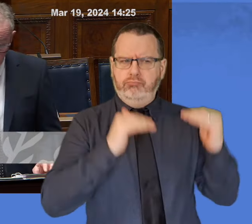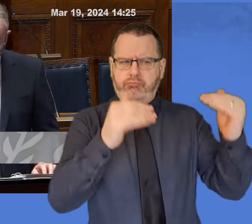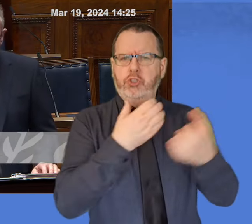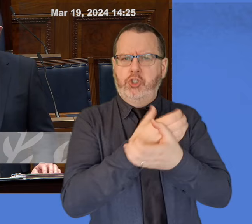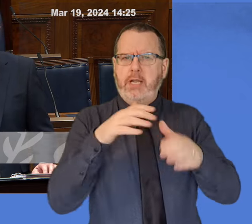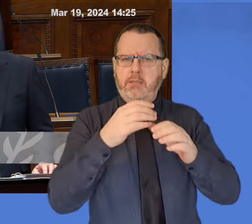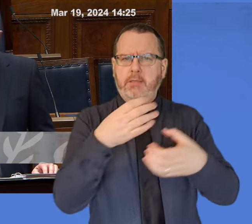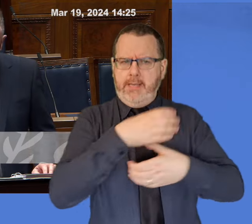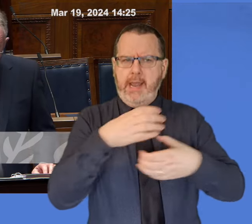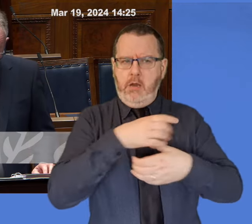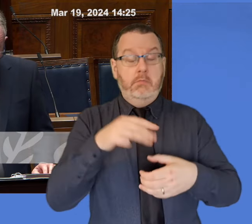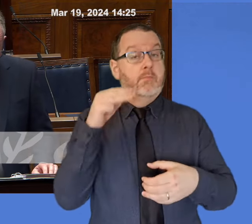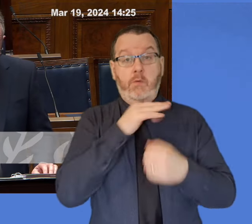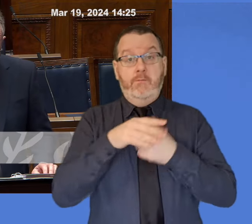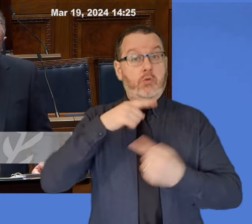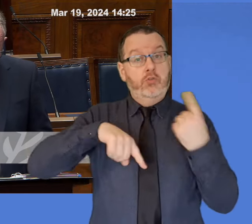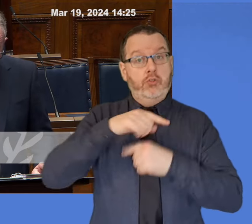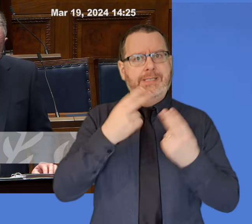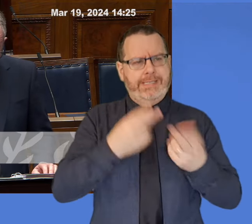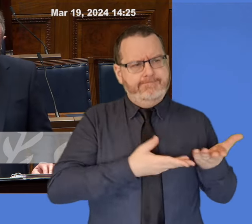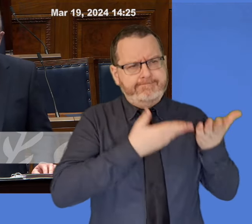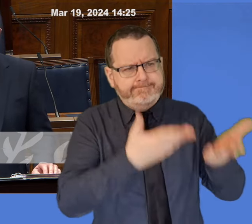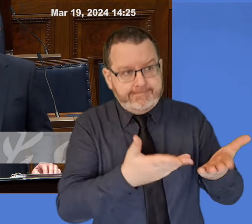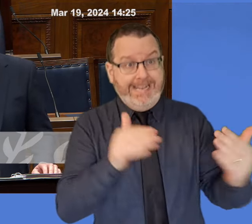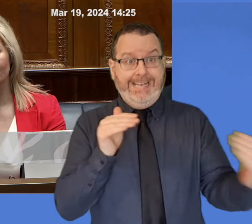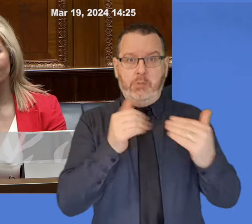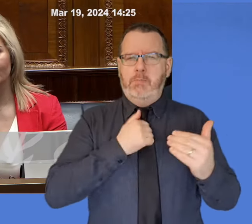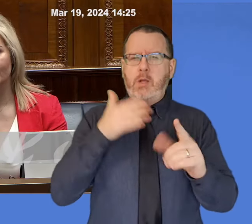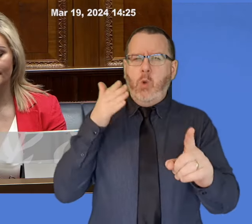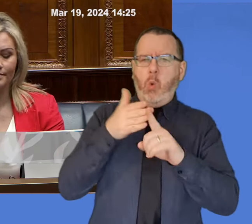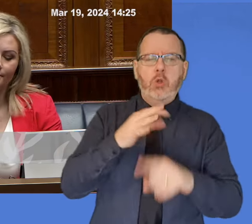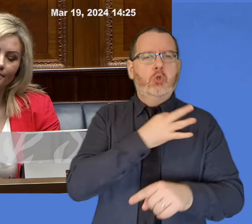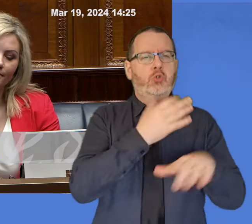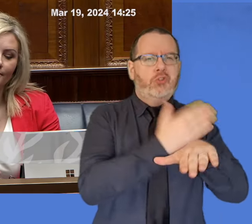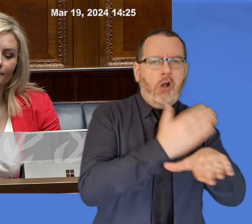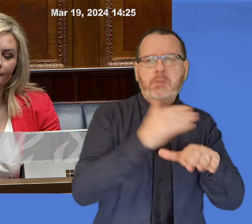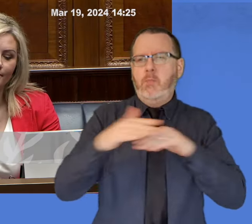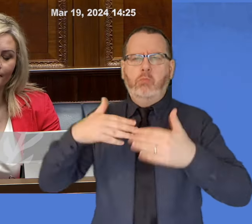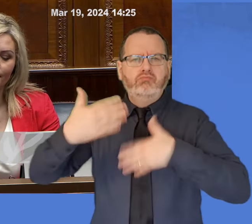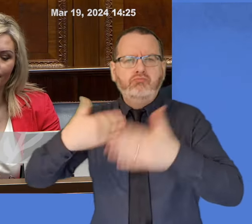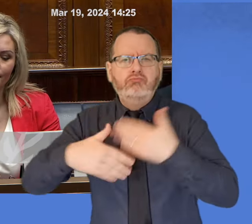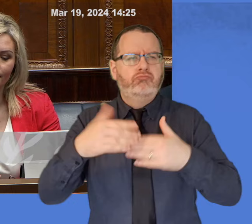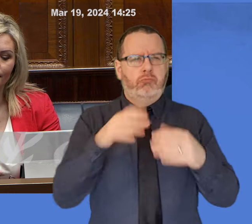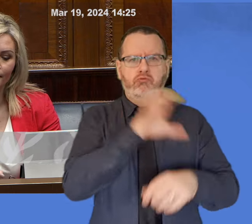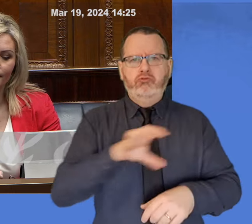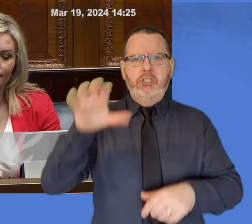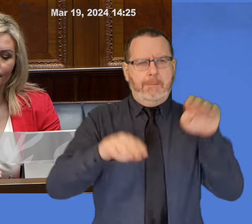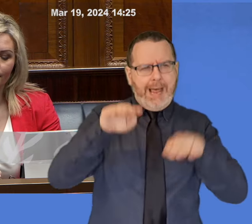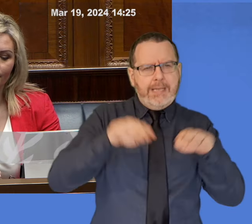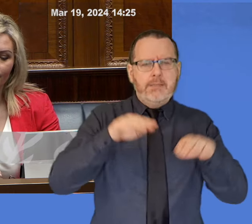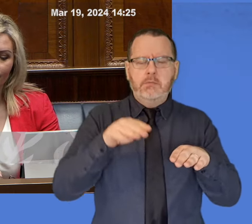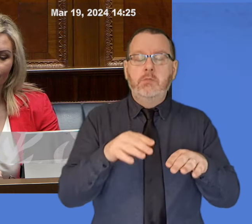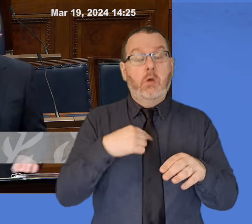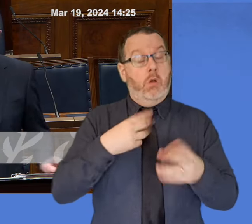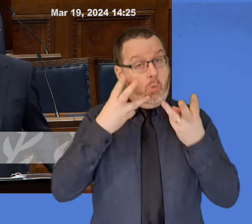goals of good jobs, increased productivity and regional balance. And to this end, I am committed to working with the Minister for Education as he develops and implements